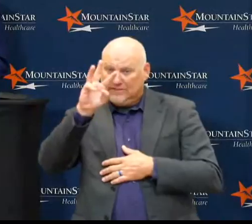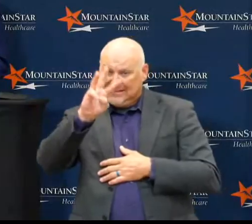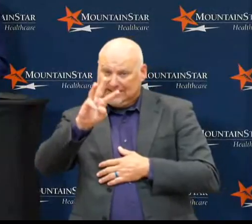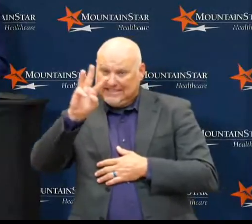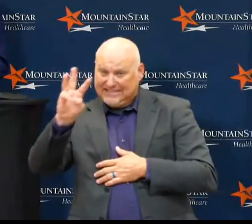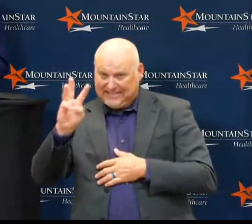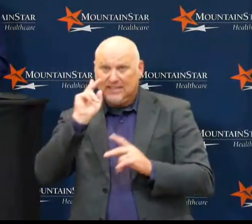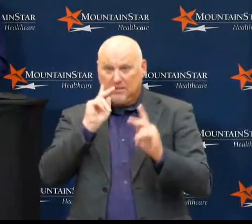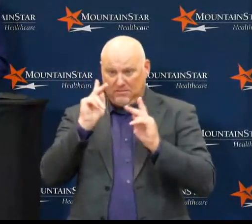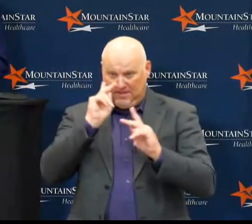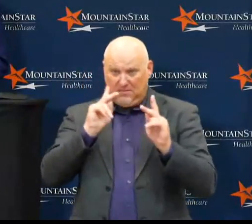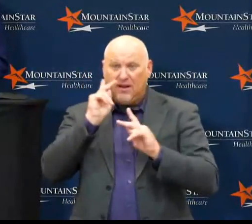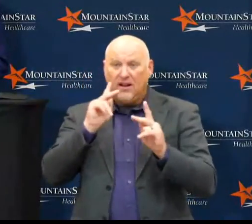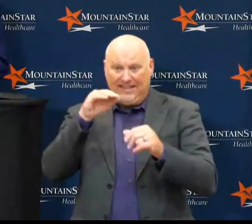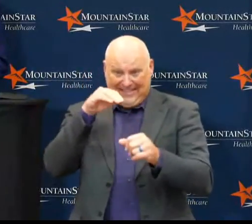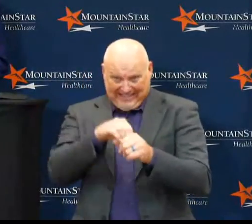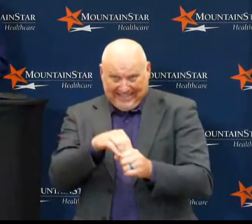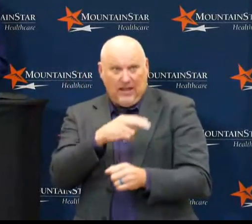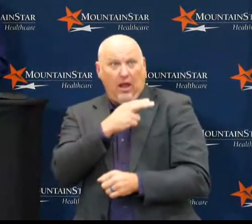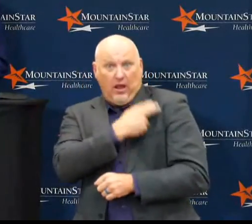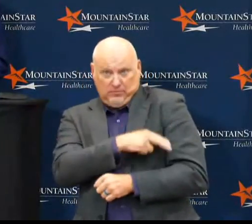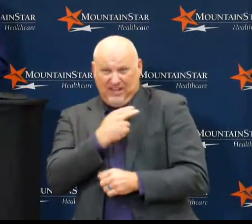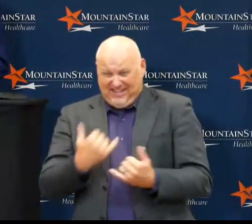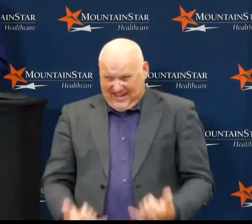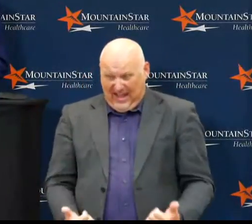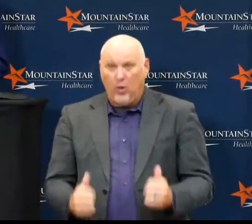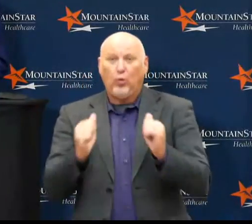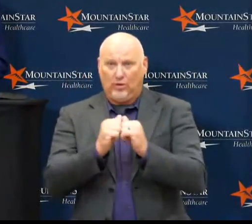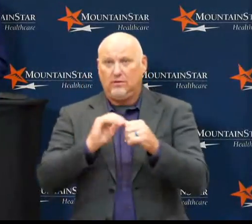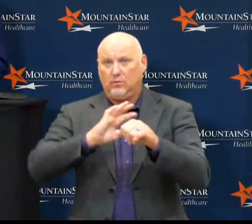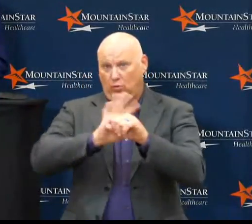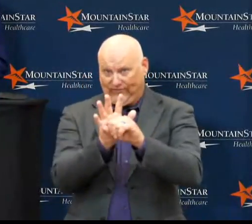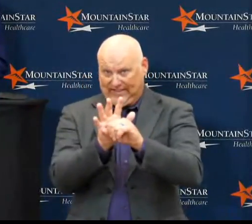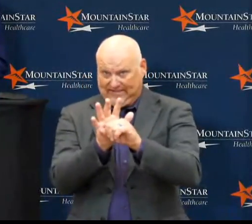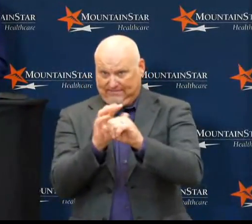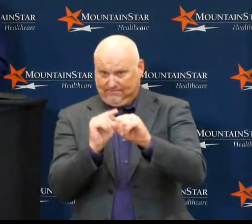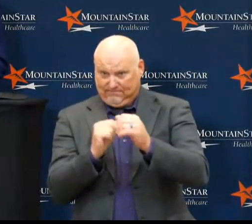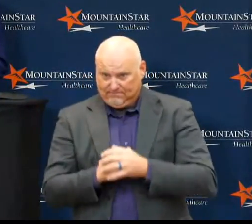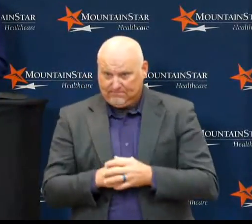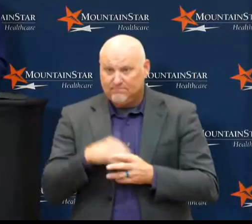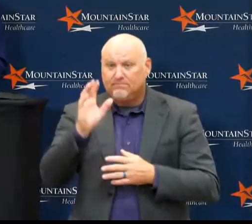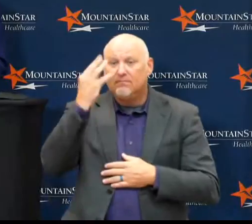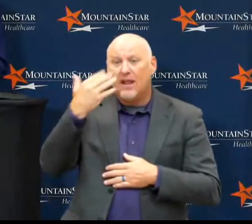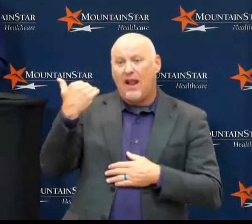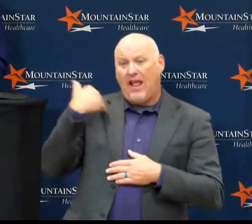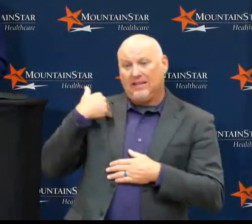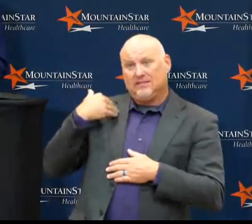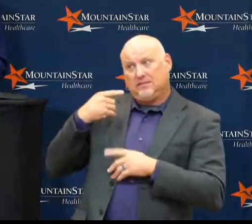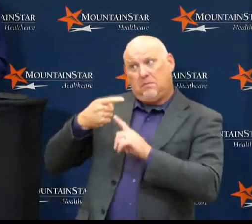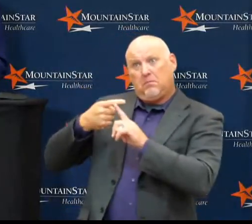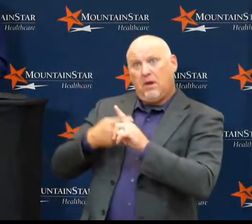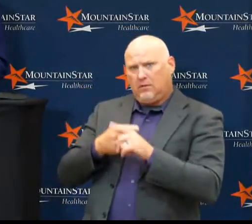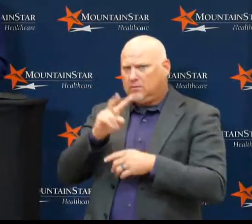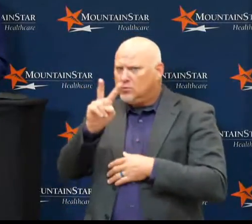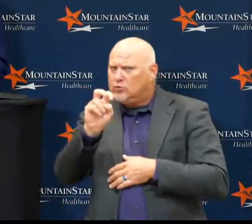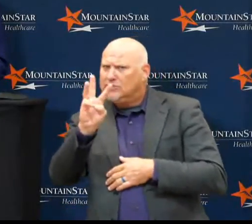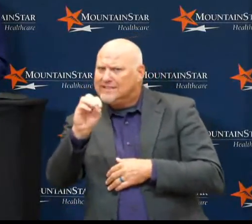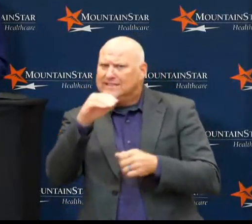COVID. Yesterday, we reported 15 more people had died of COVID. 7 of them were under age